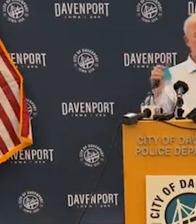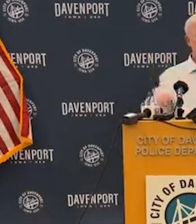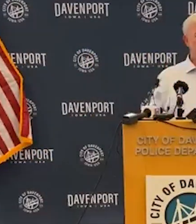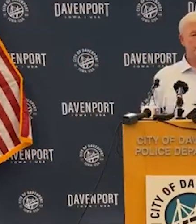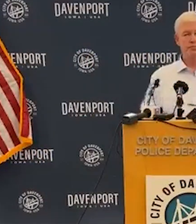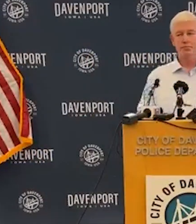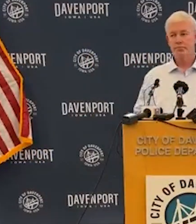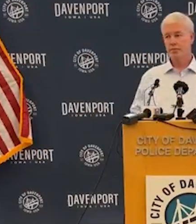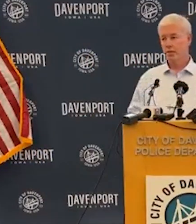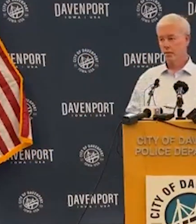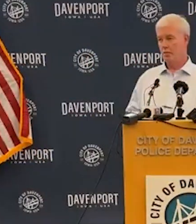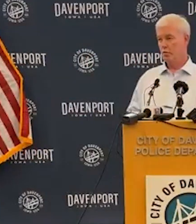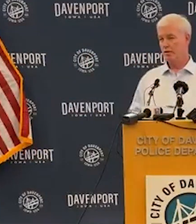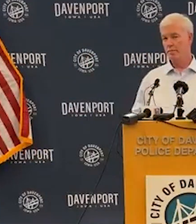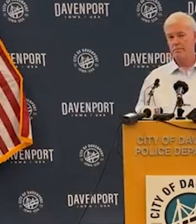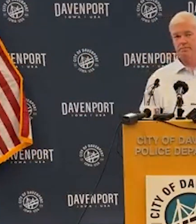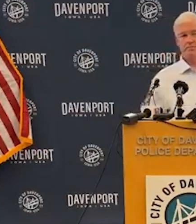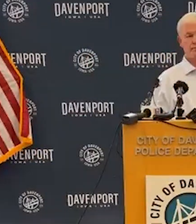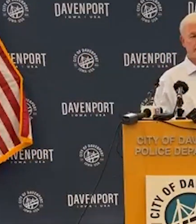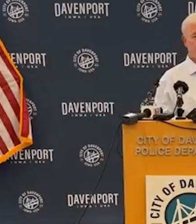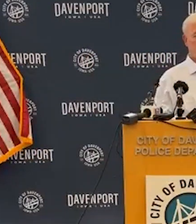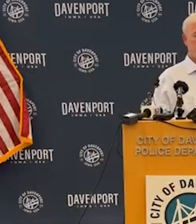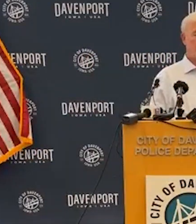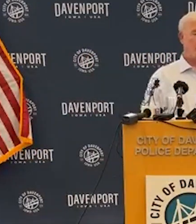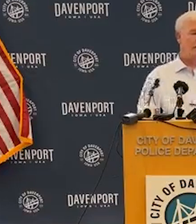Everybody good? Anybody need more time?